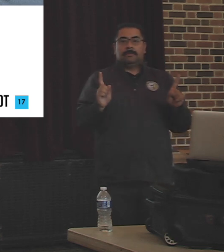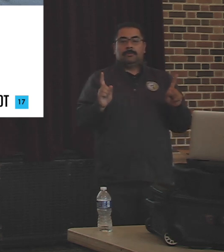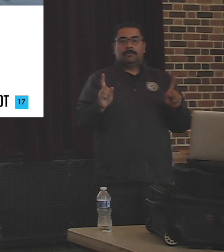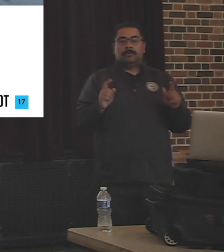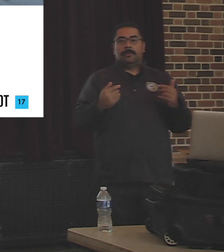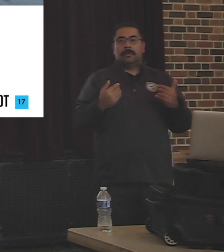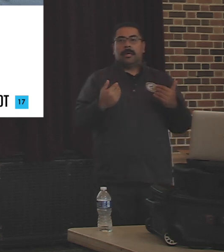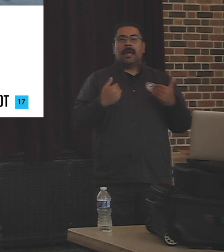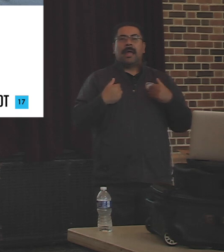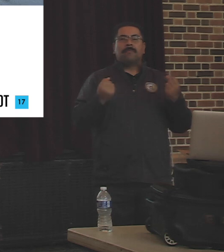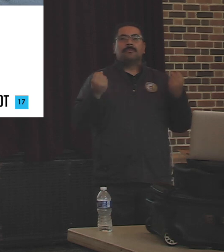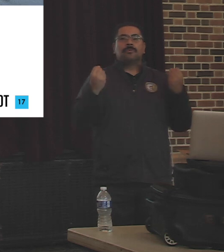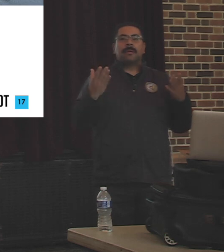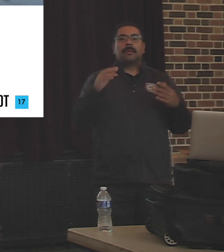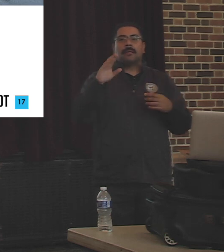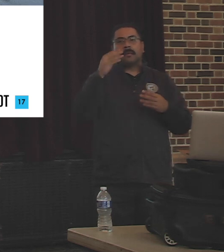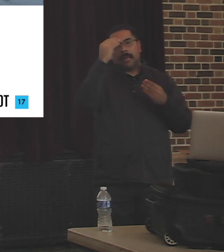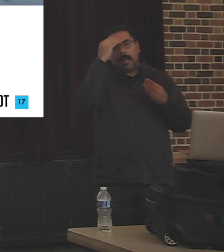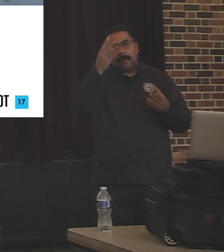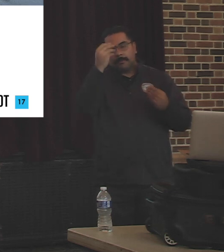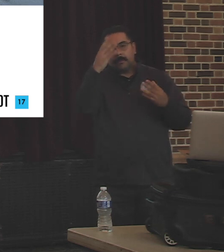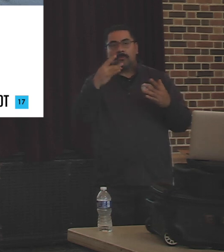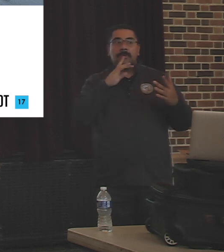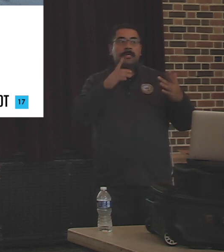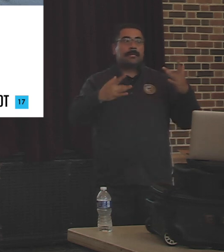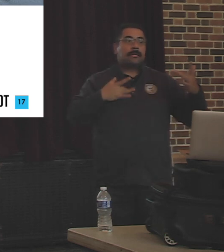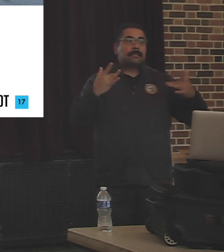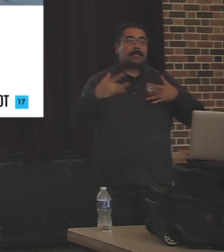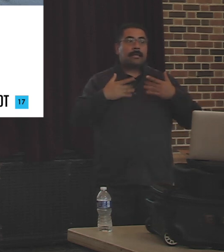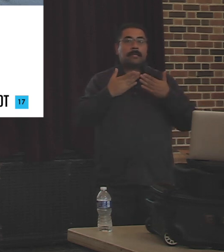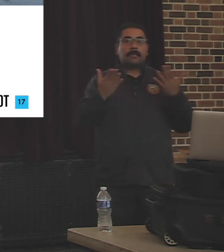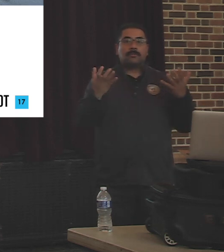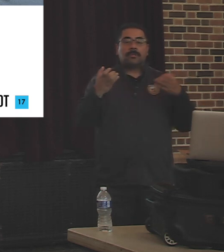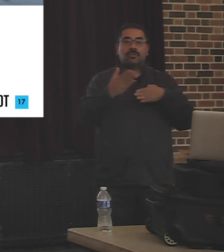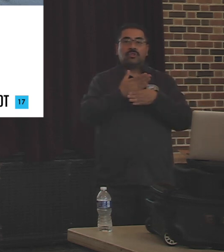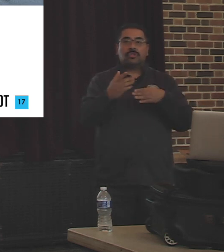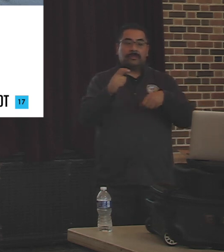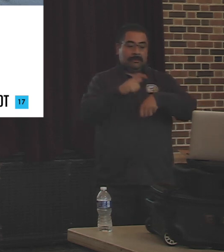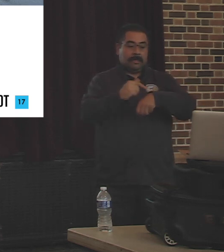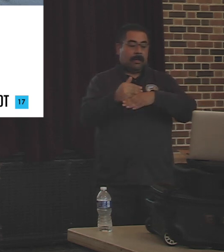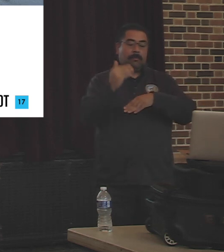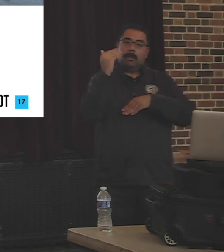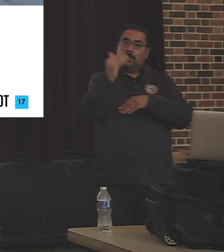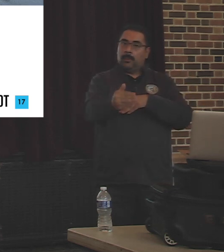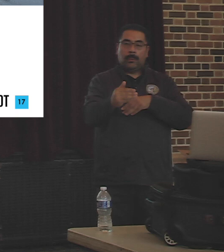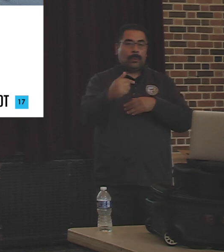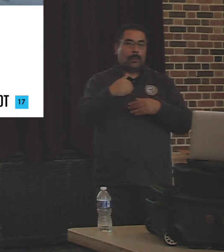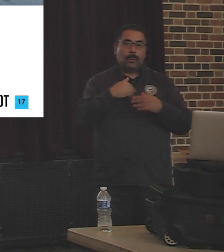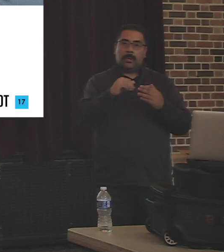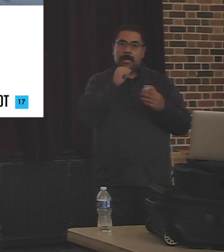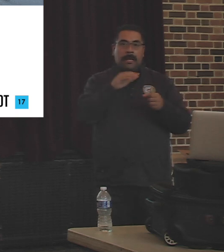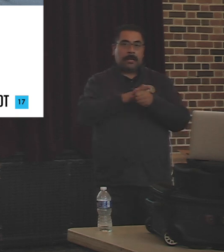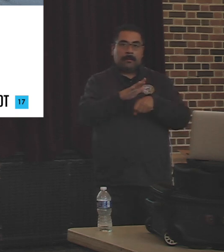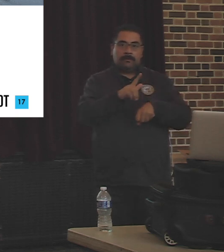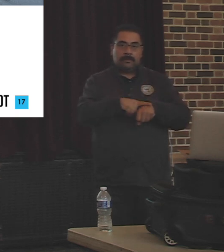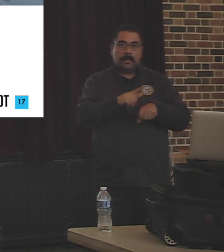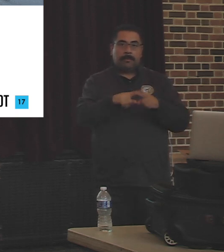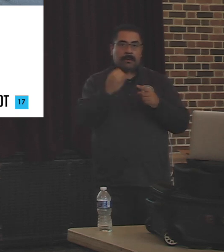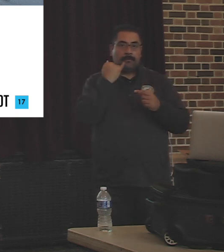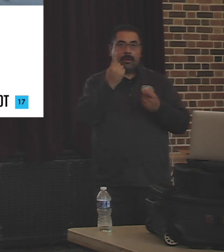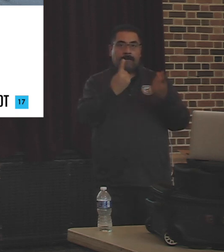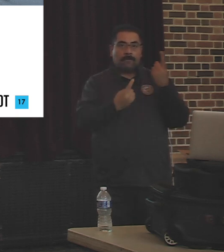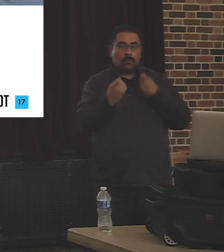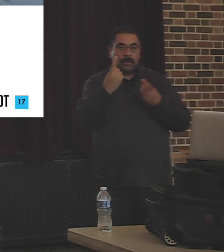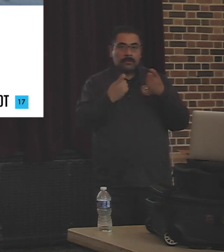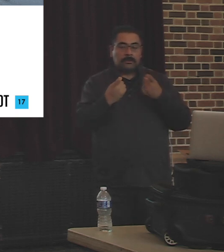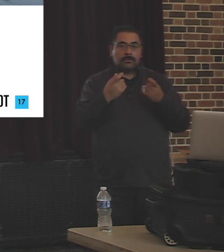and there's so many updates and so many exciting things that I want to share that I'm way over time when we don't have time for. But if you have questions or want